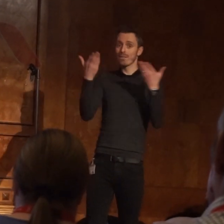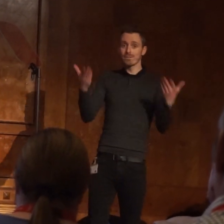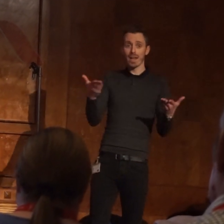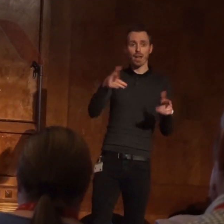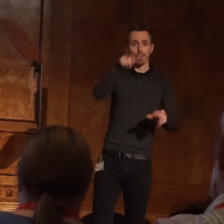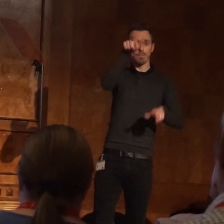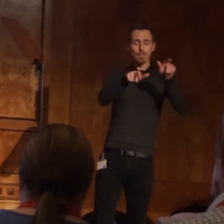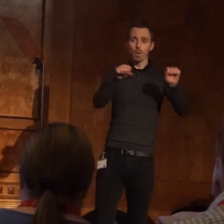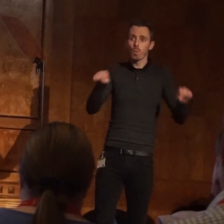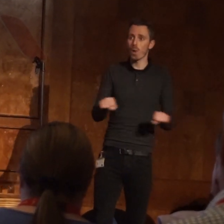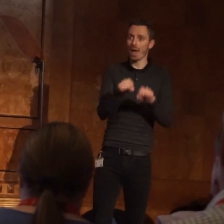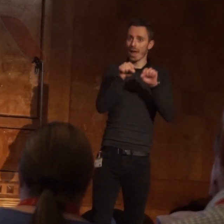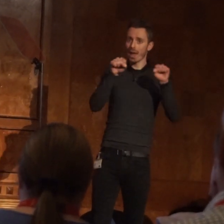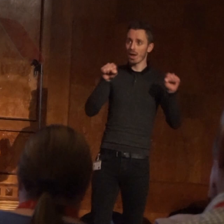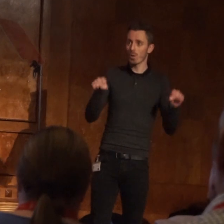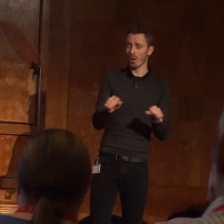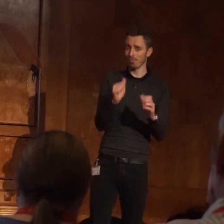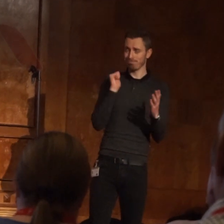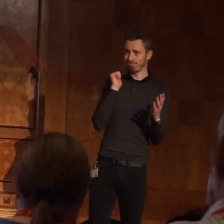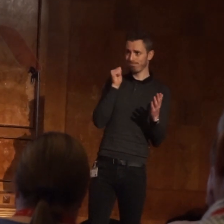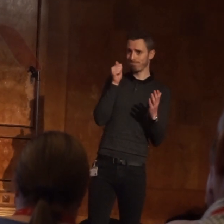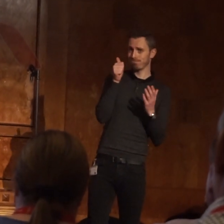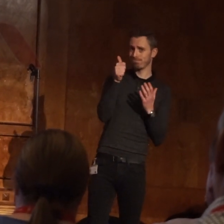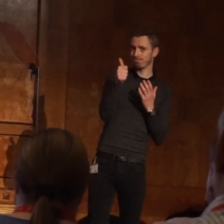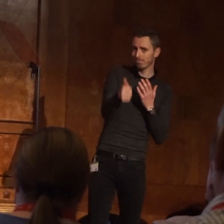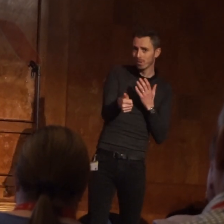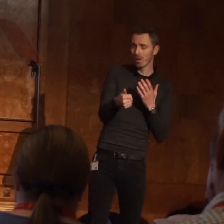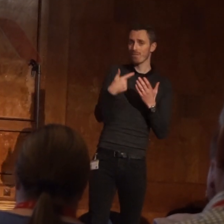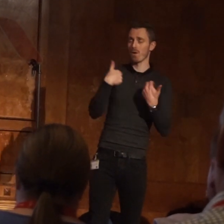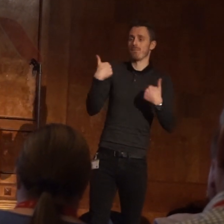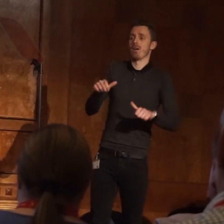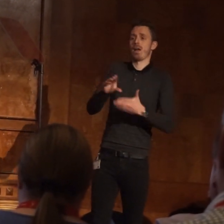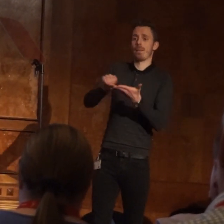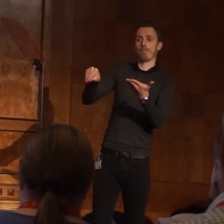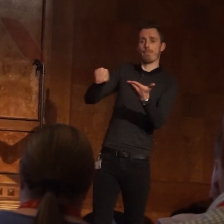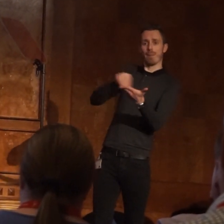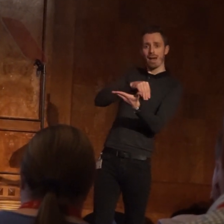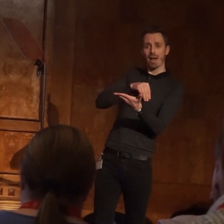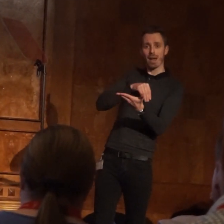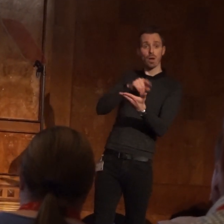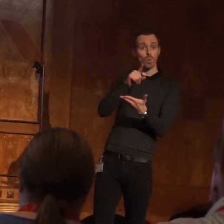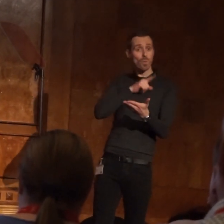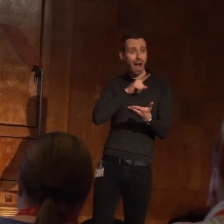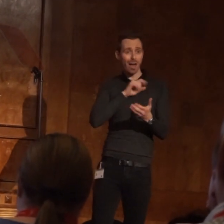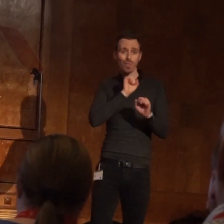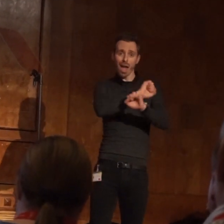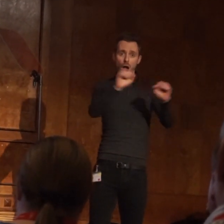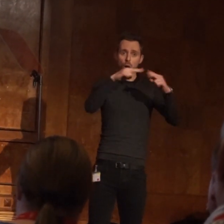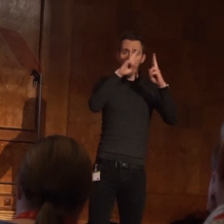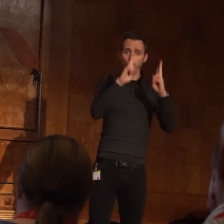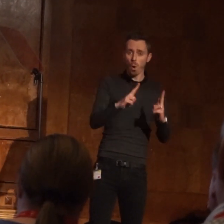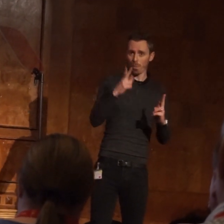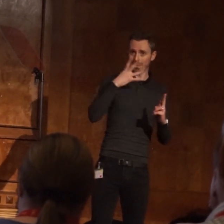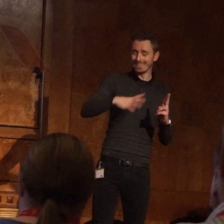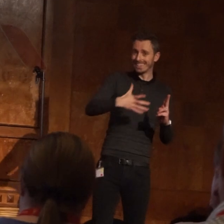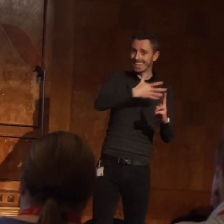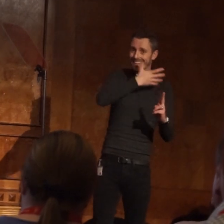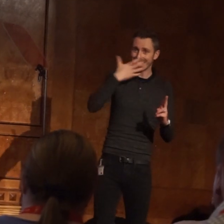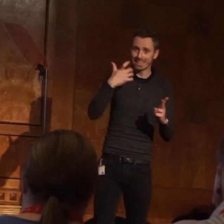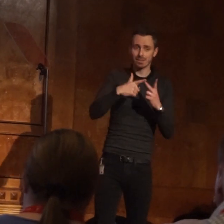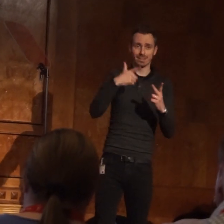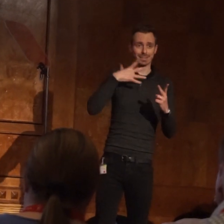for the payments, which they need to heat their homes, buy their food, or pay their rent. That's why Andy Burnham